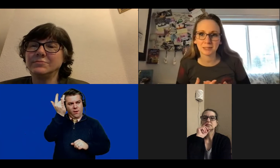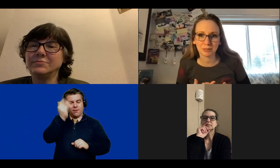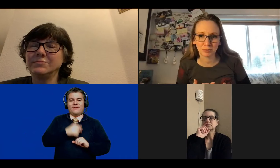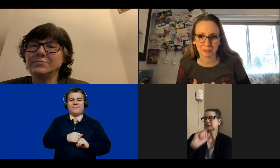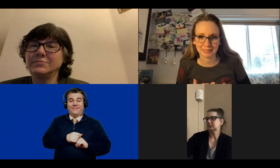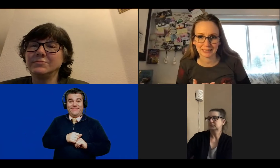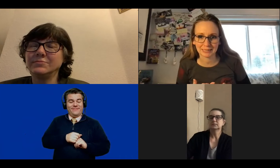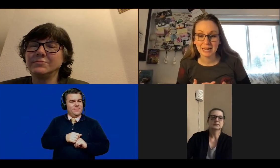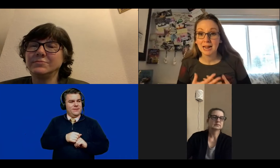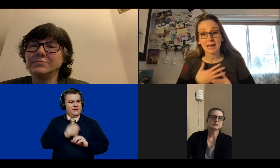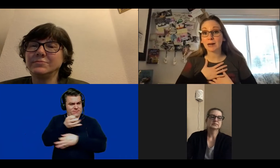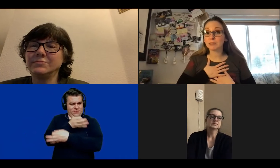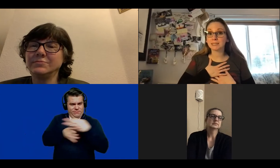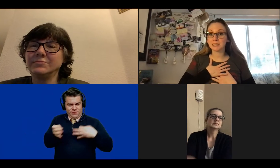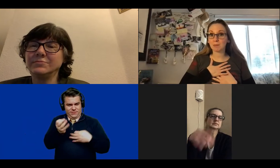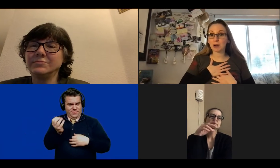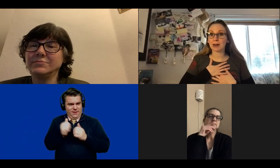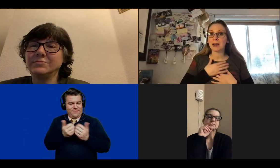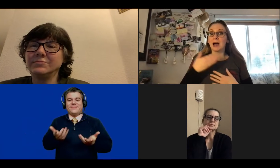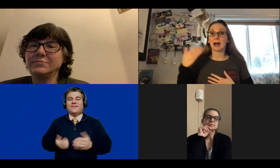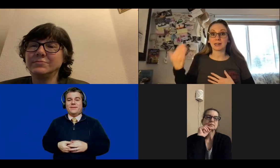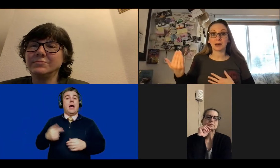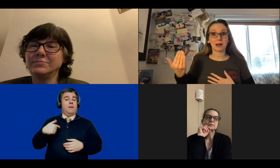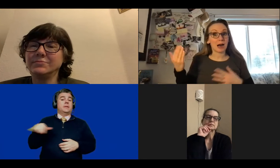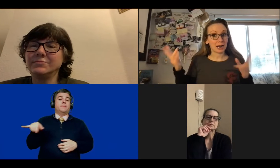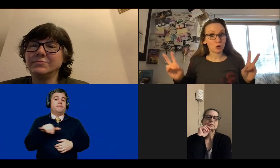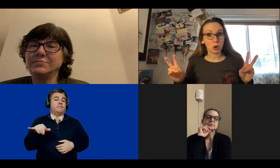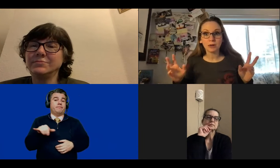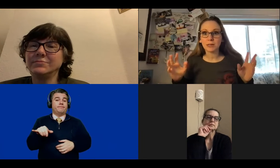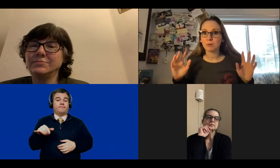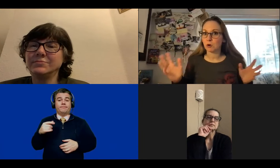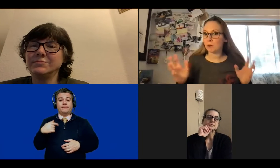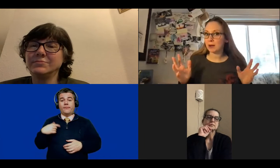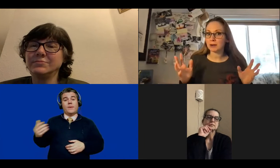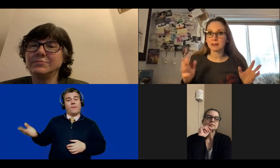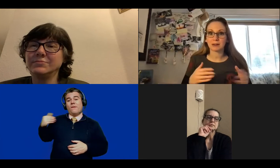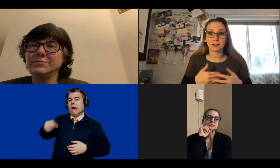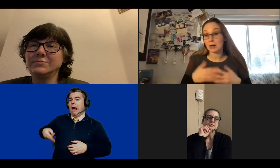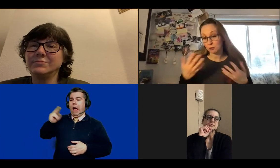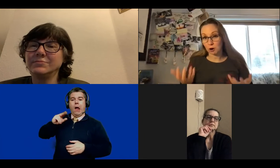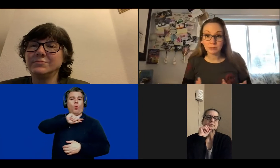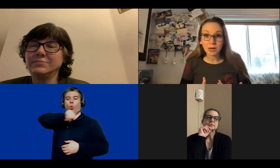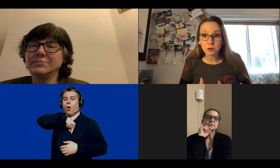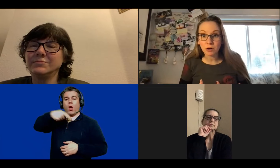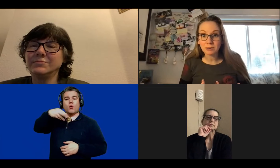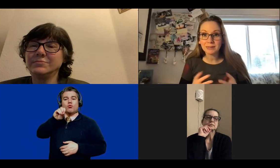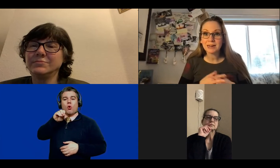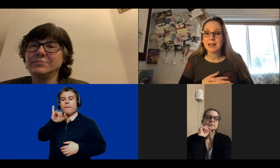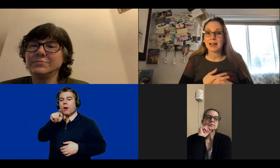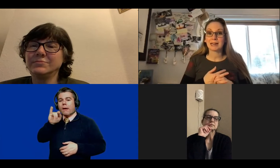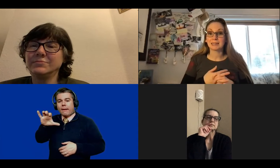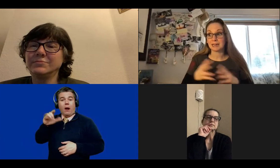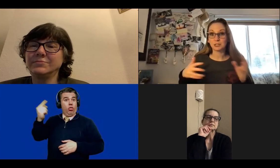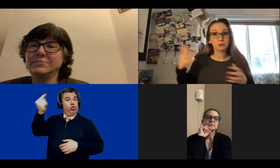it possibly replace it? And I was the same way. I got a high quality probiotic that I thought was high